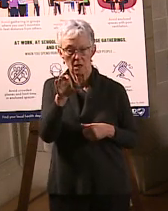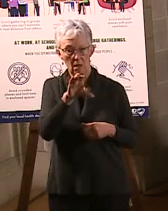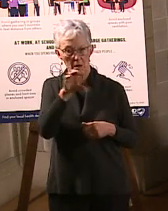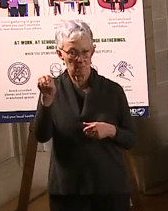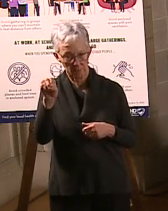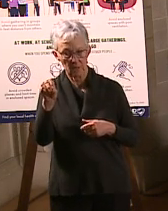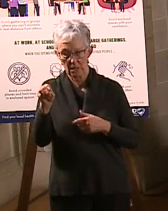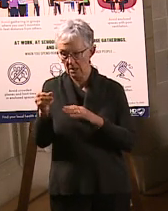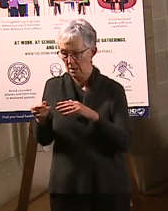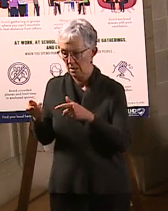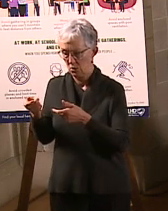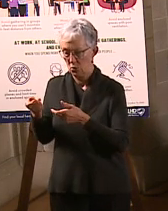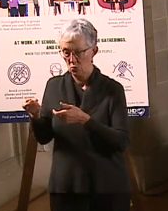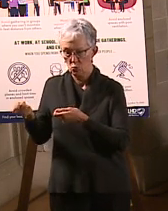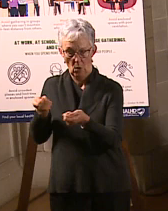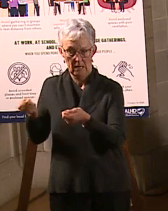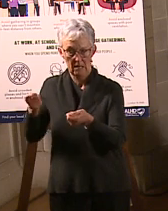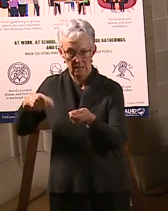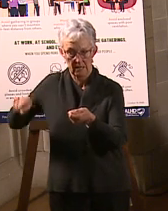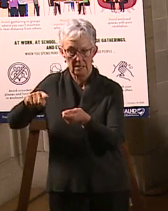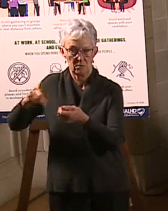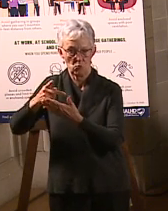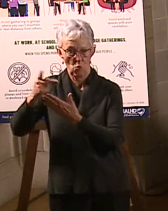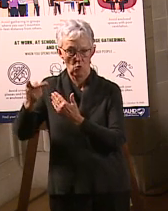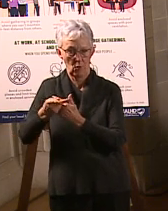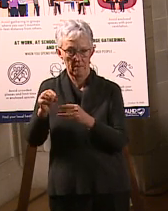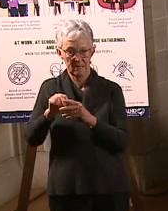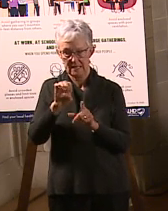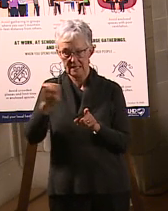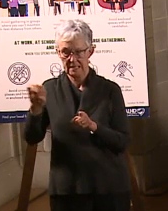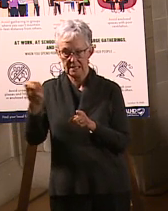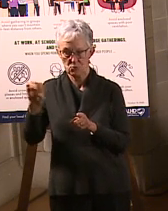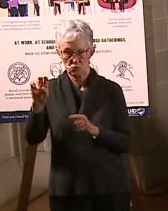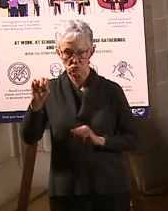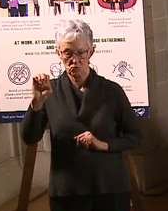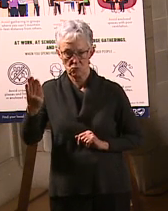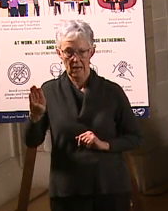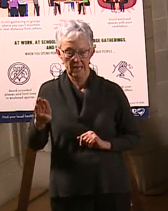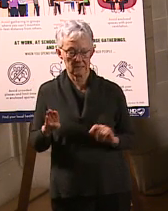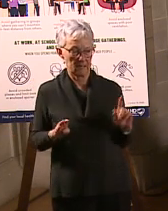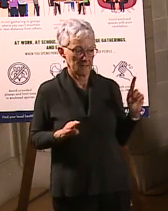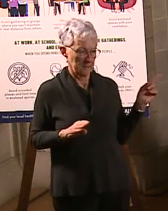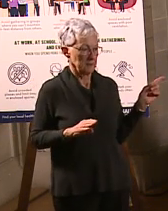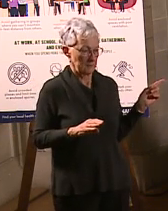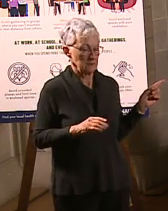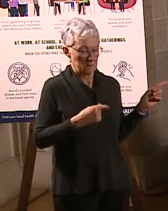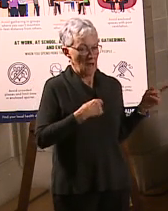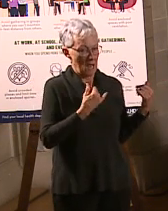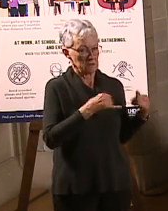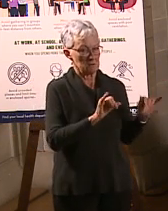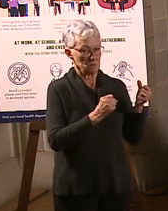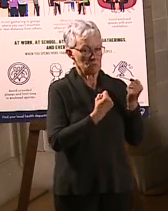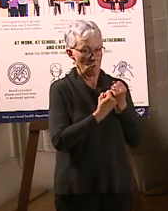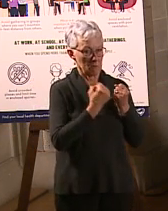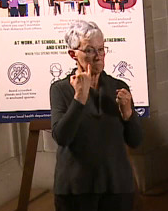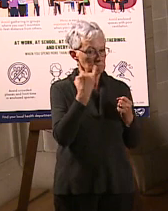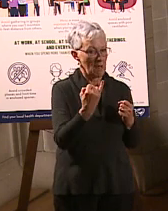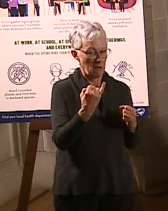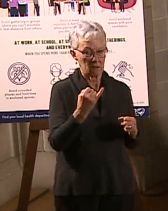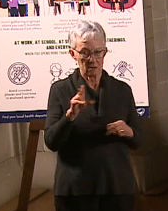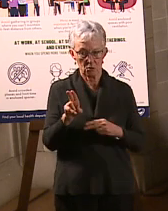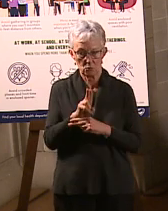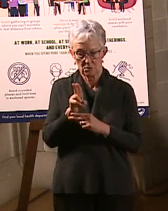private firm handle the eastern service area? And I would say that I'm still supportive of having a private firm have the eastern service